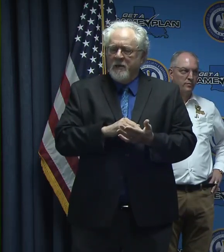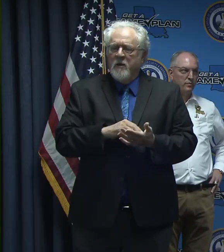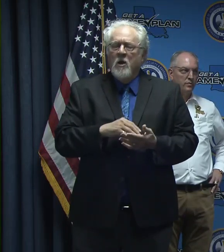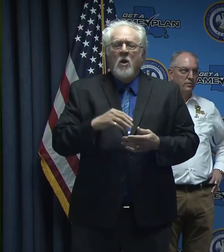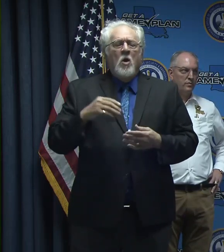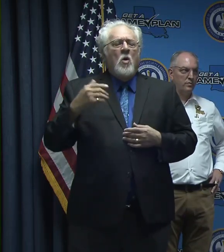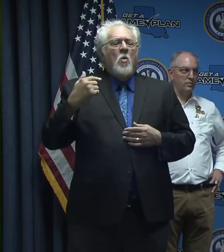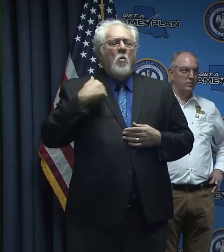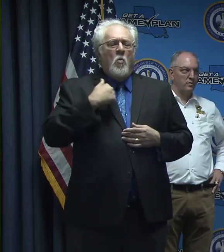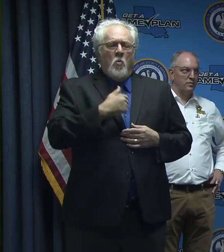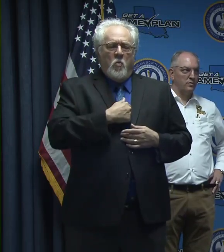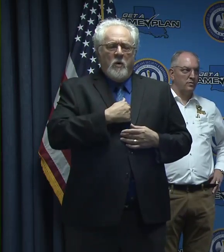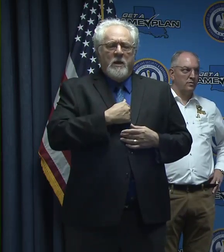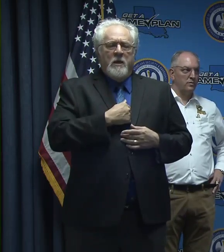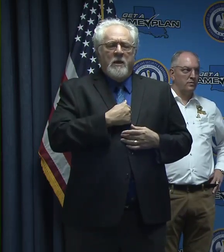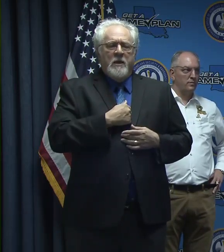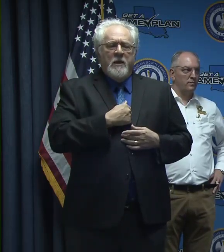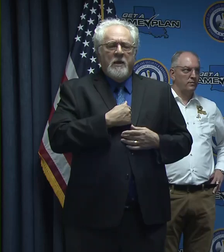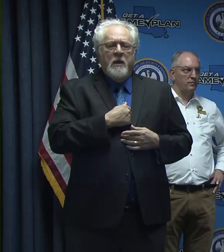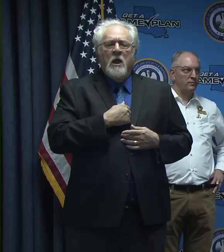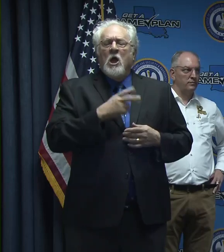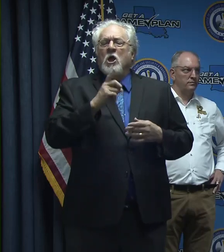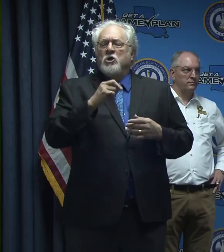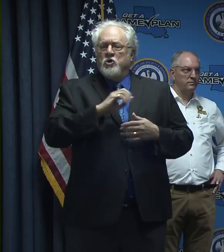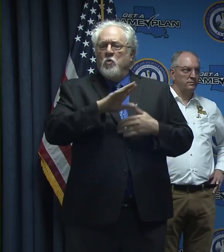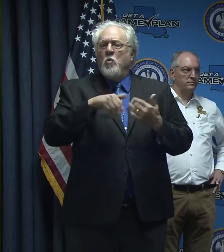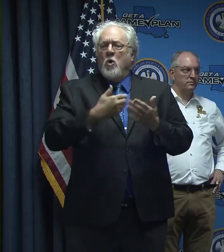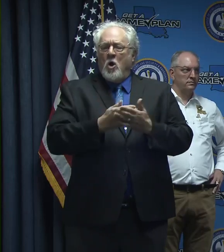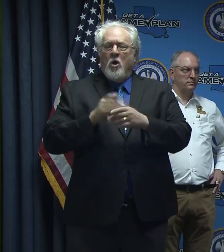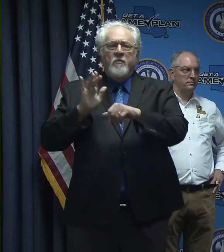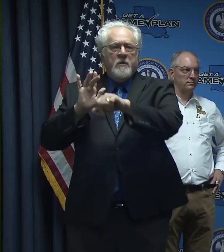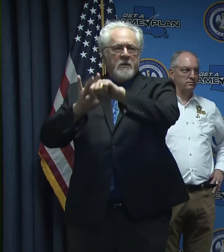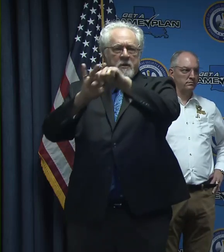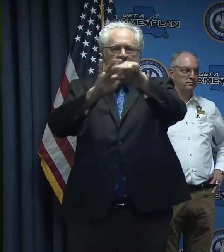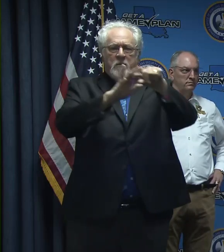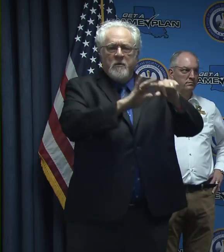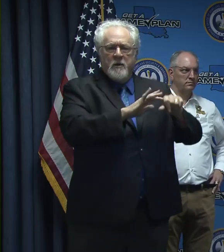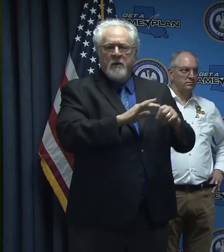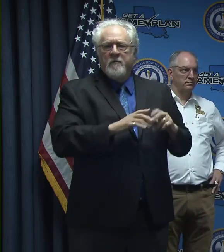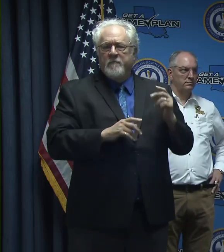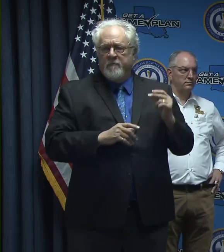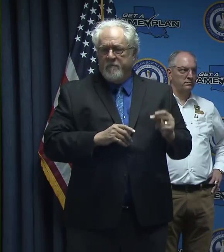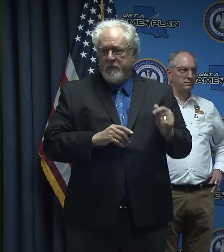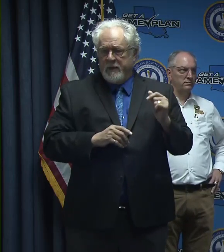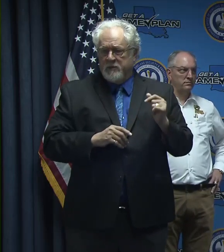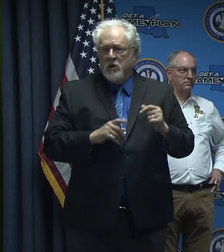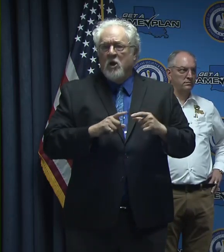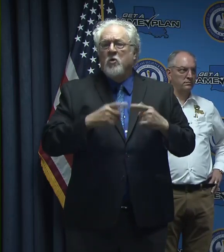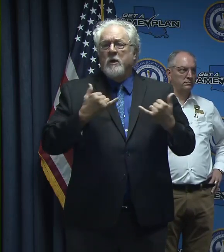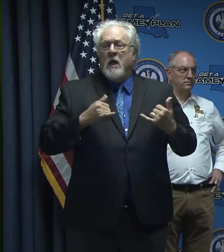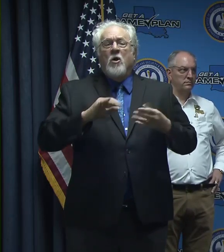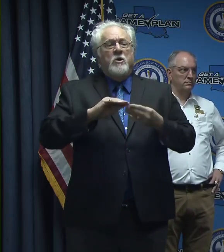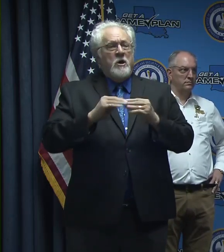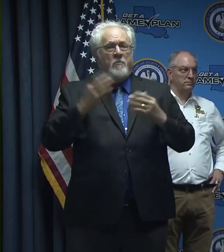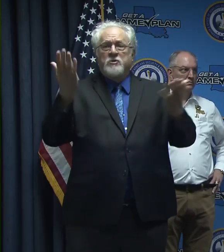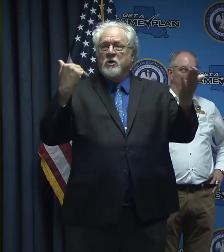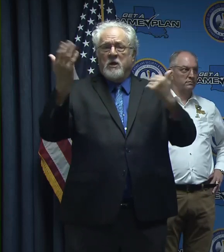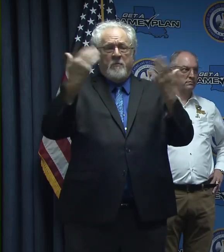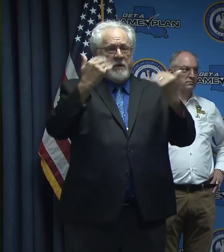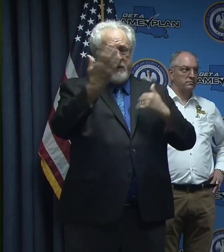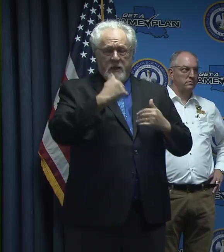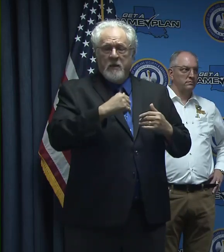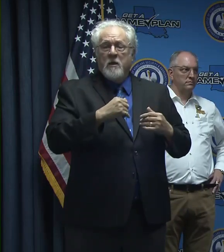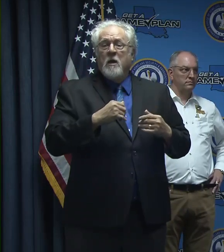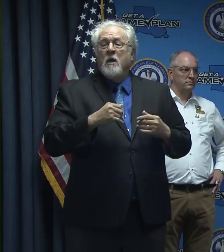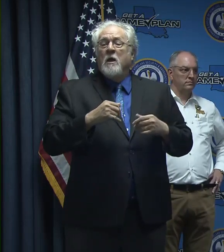we were able to do almost all of the direct outreach in a very timely fashion, to now where numbers are coming in. And frankly,